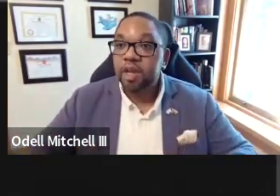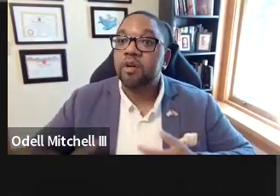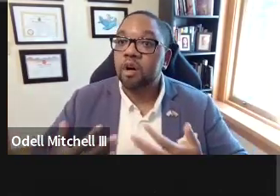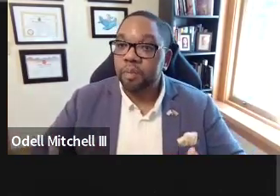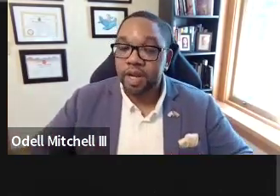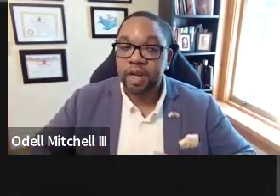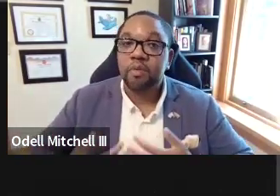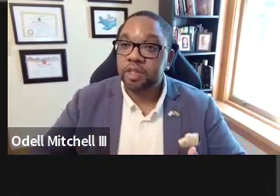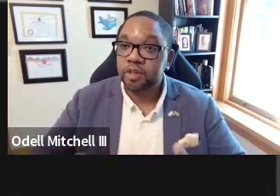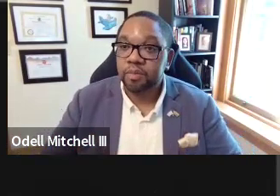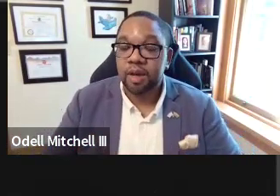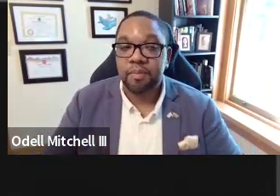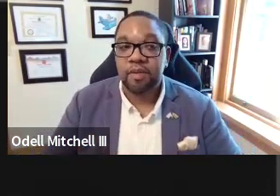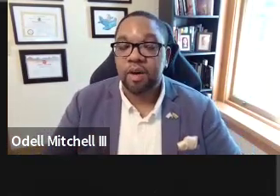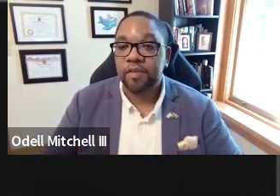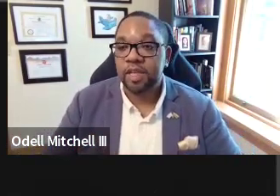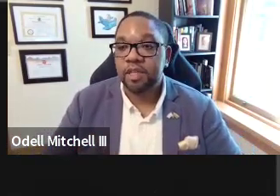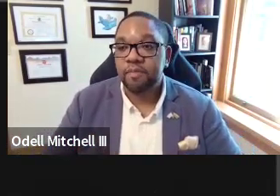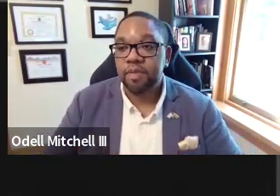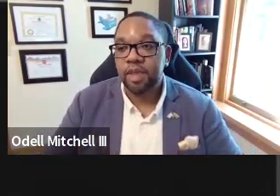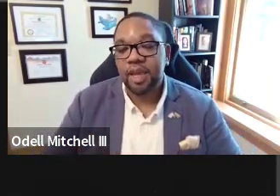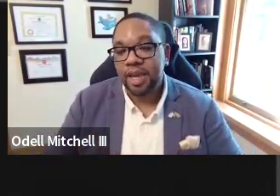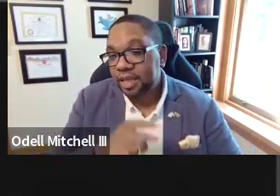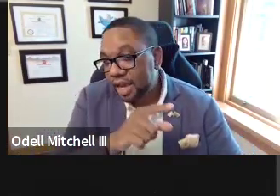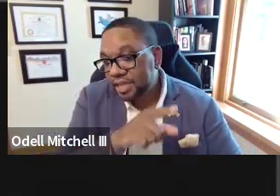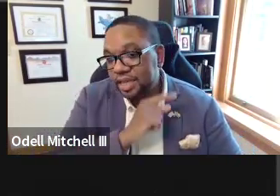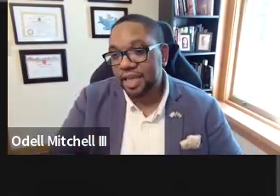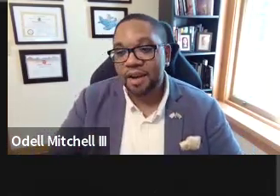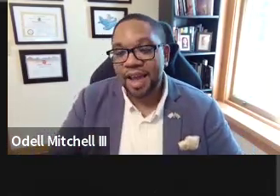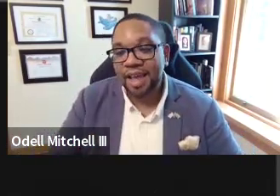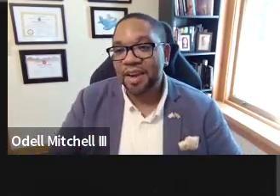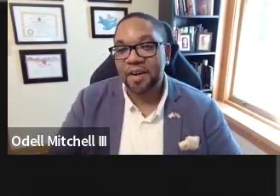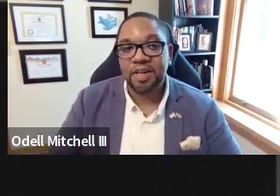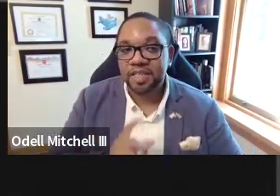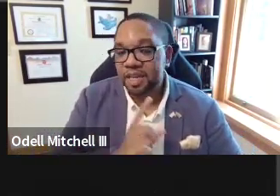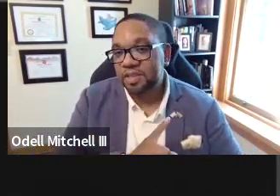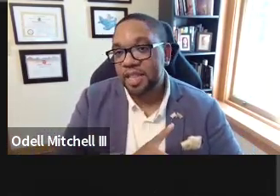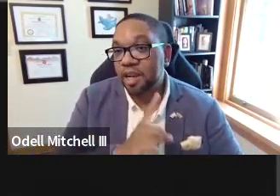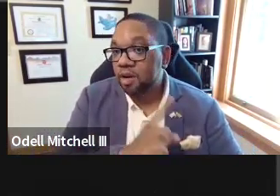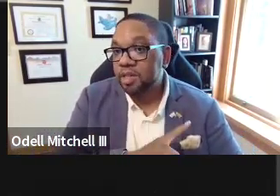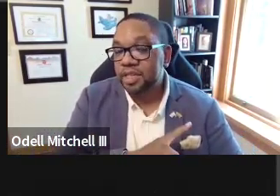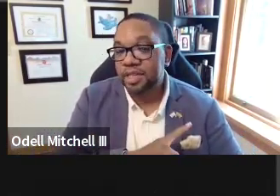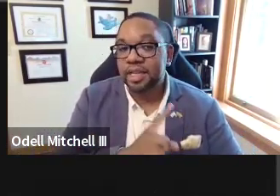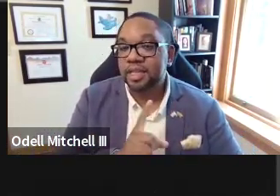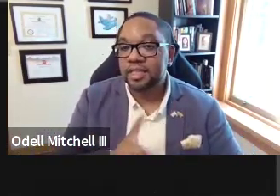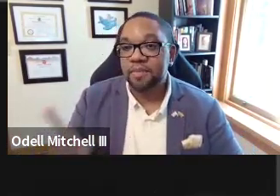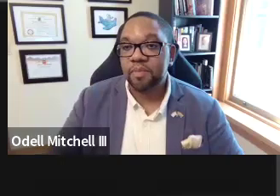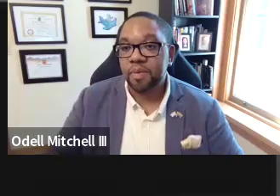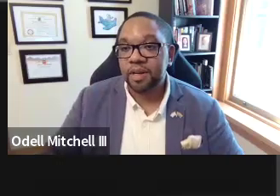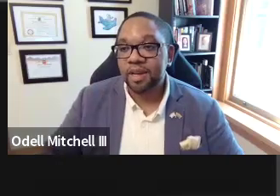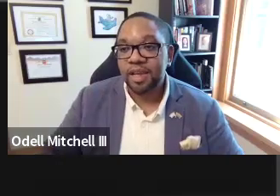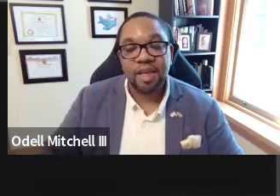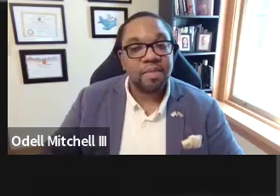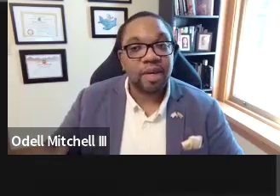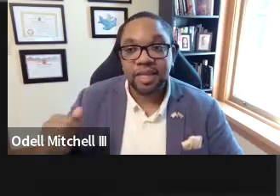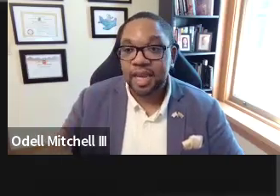but you're open and you want to be involved in this. And the last thing that I highly encourage is understand that urgent is not the same as